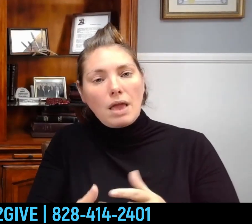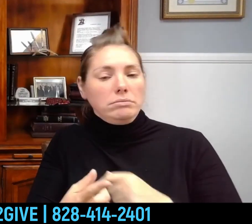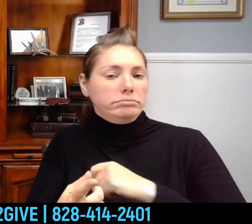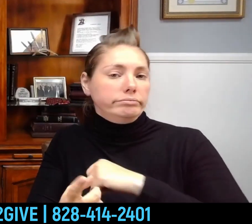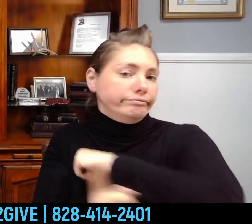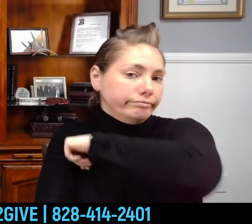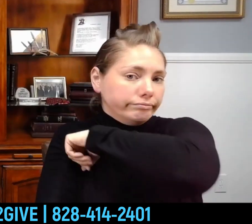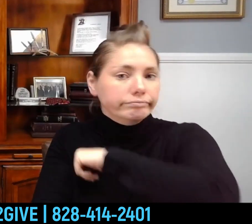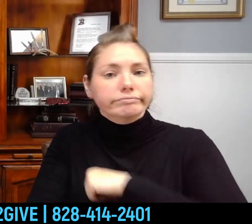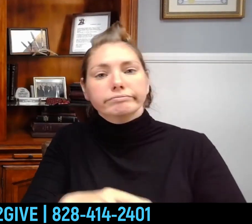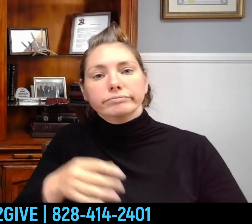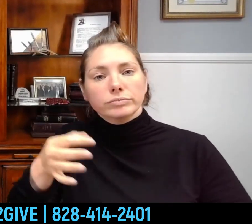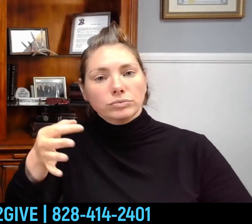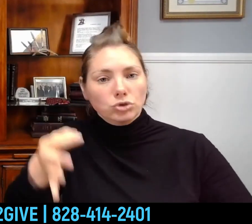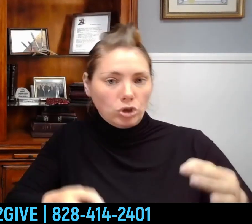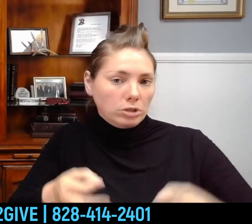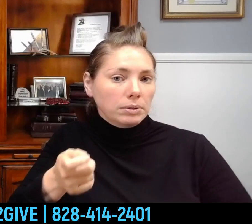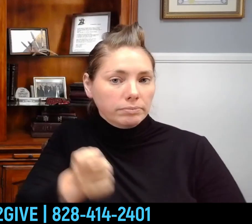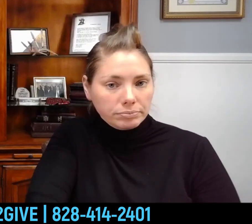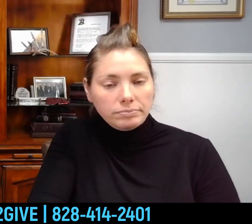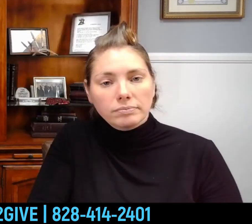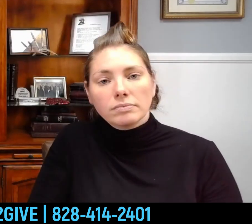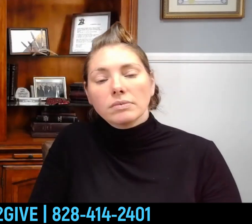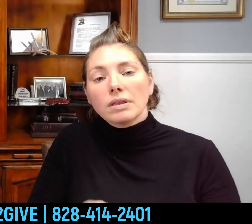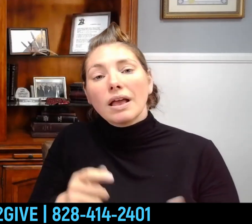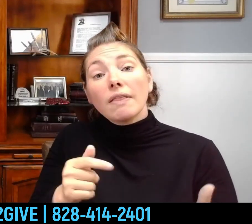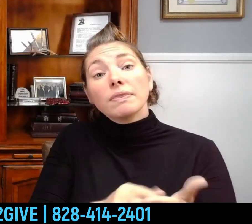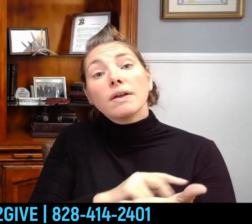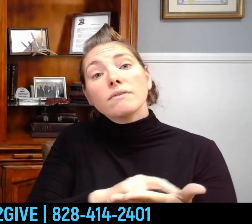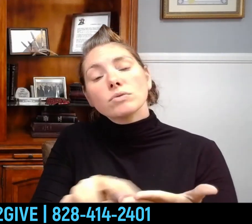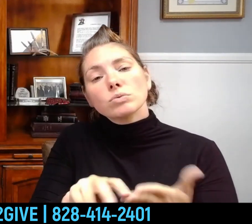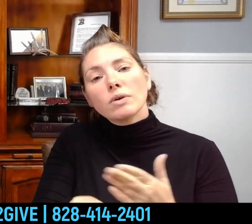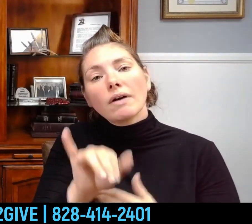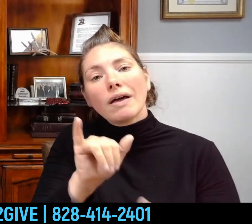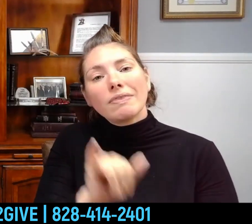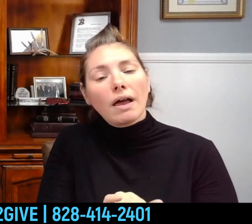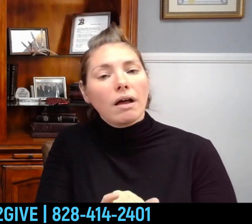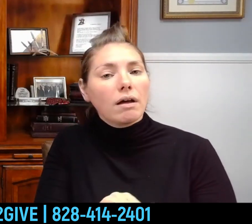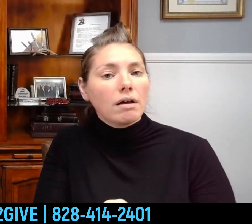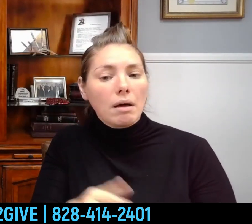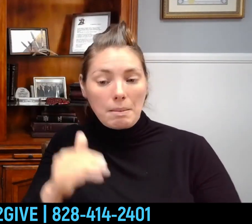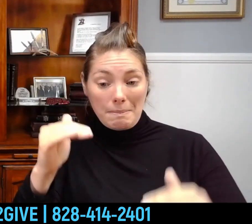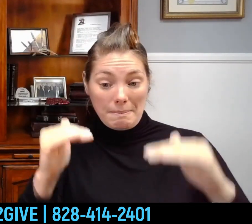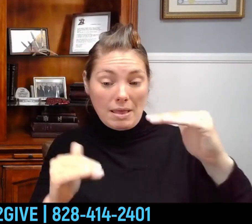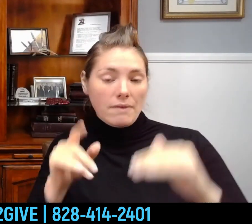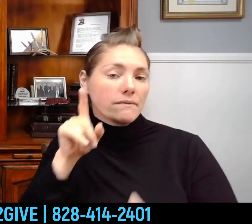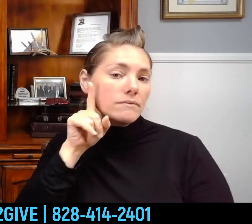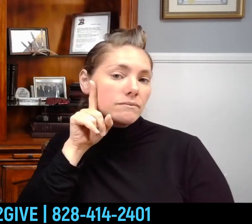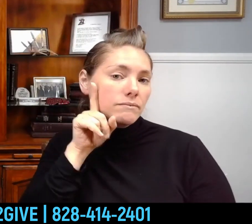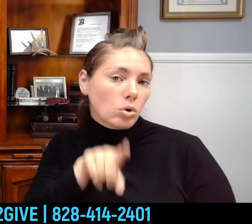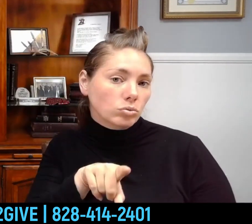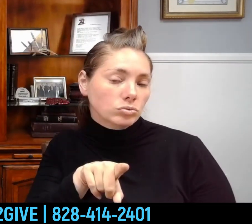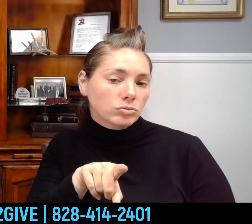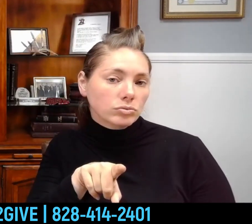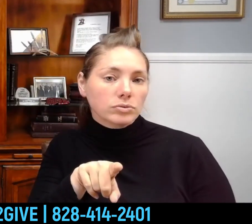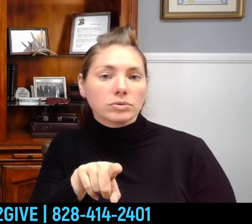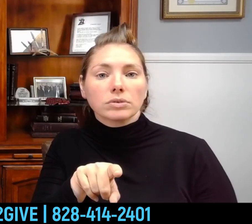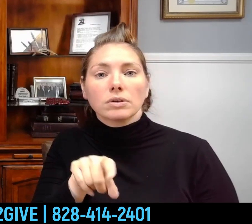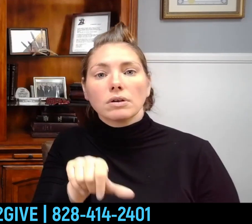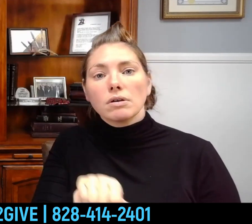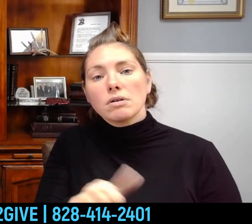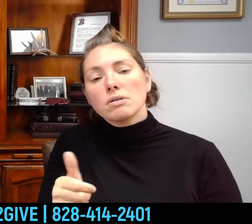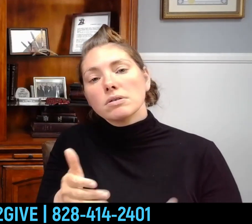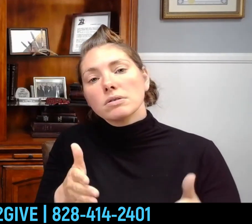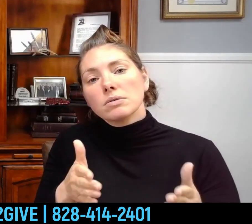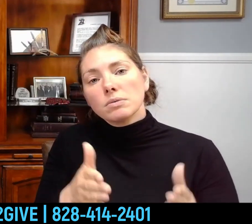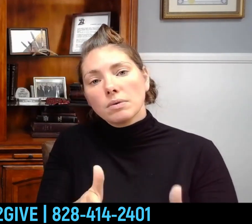judgment. In this particular verse, we find where it says a false balance. Another way